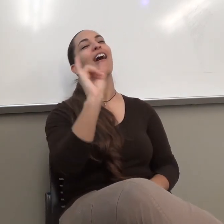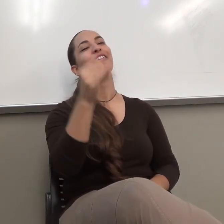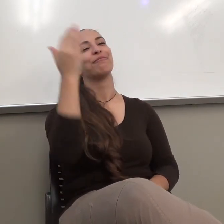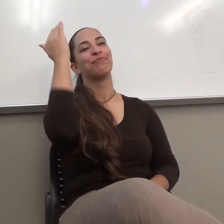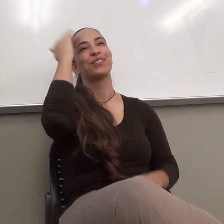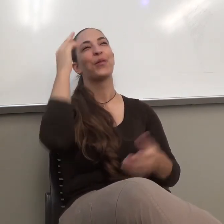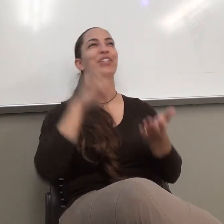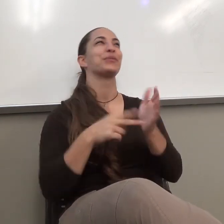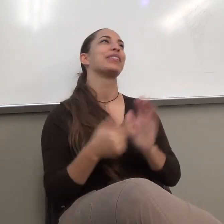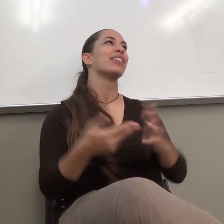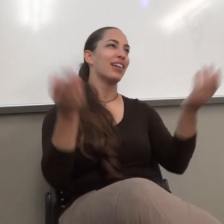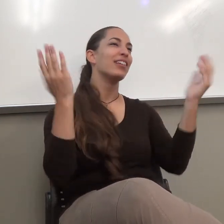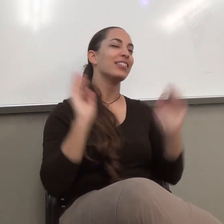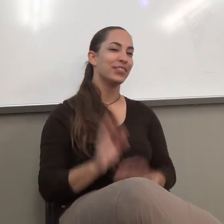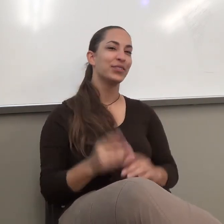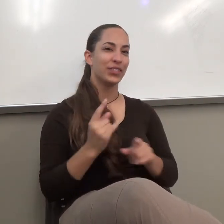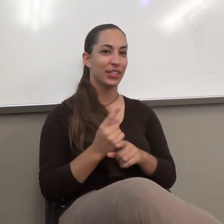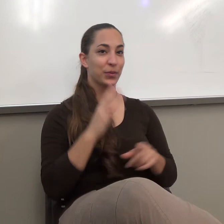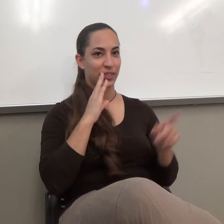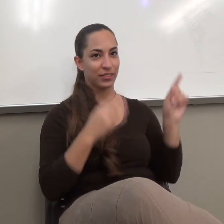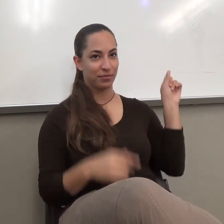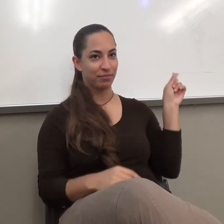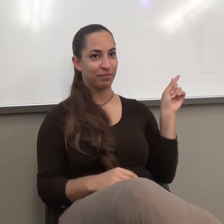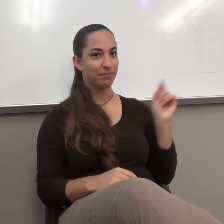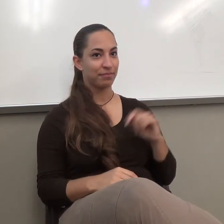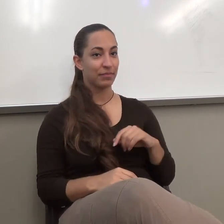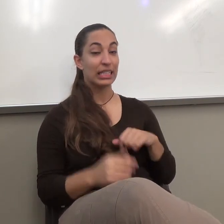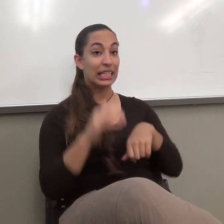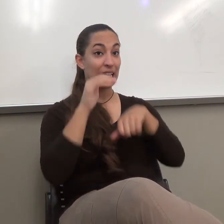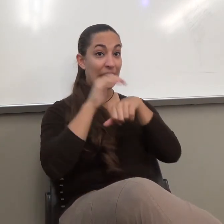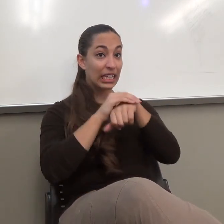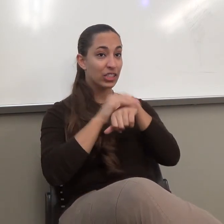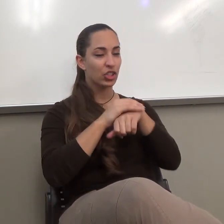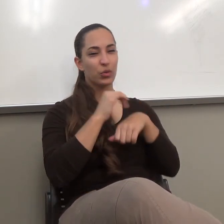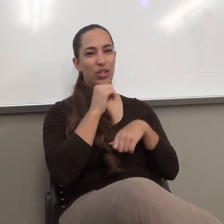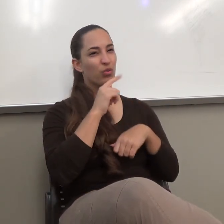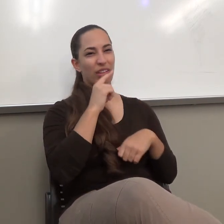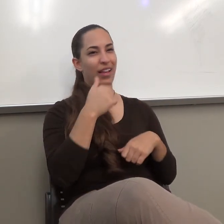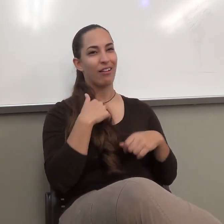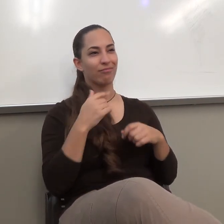And in English, we don't really have a different one here.